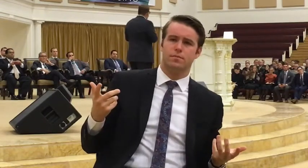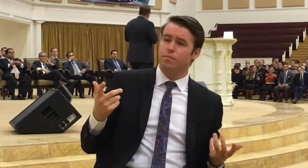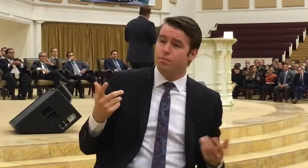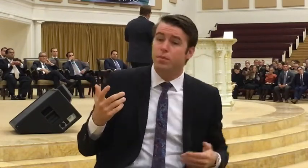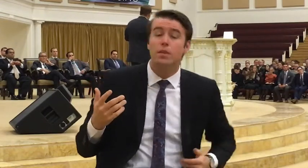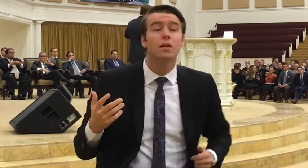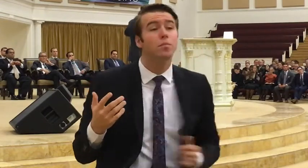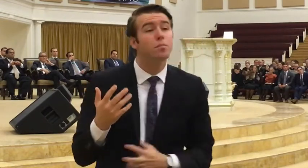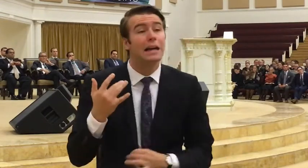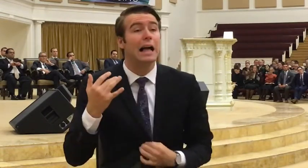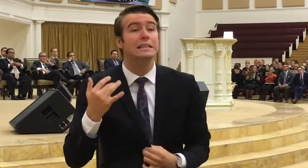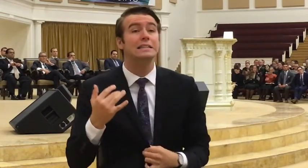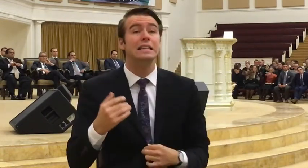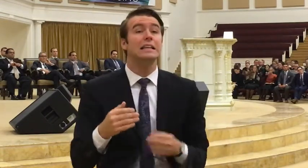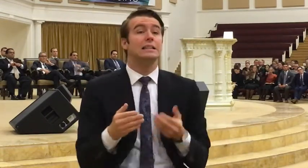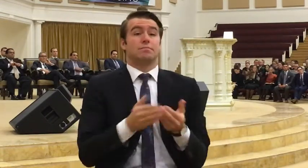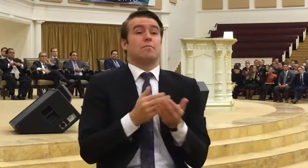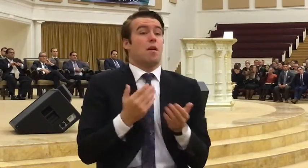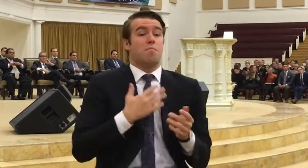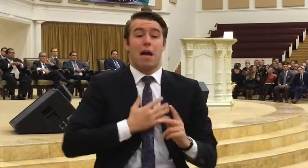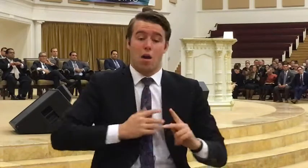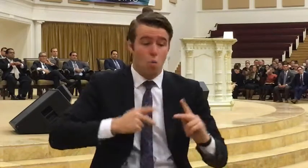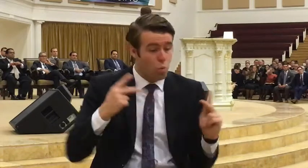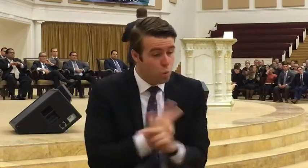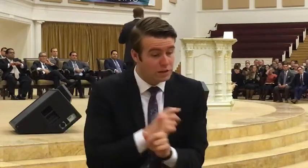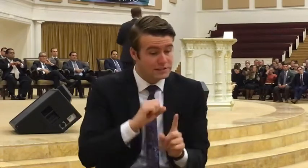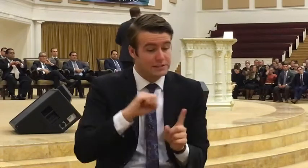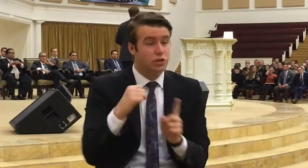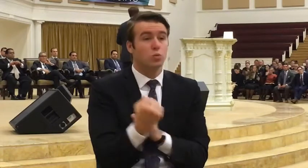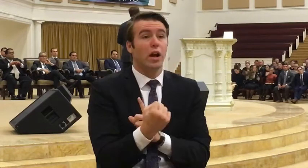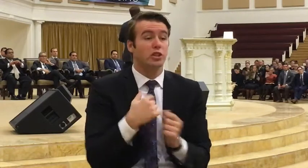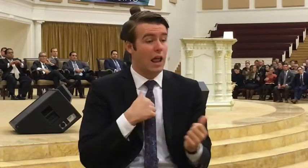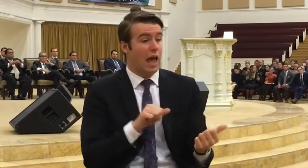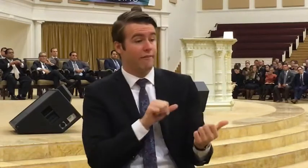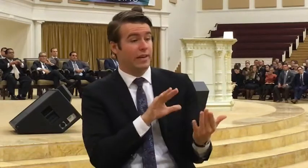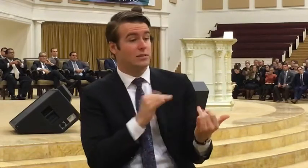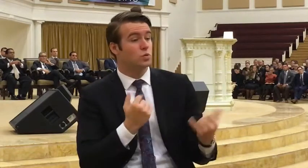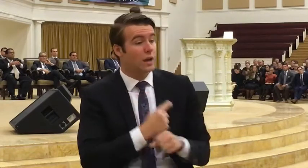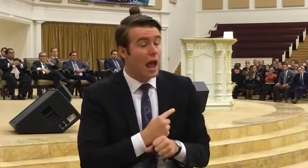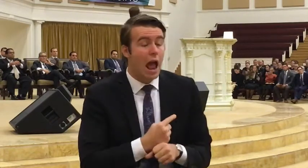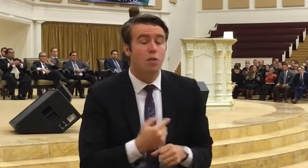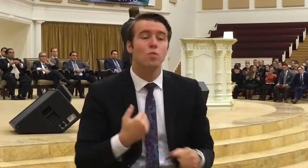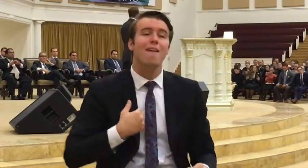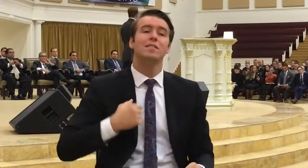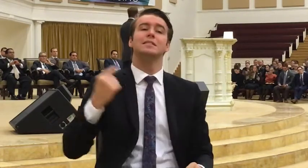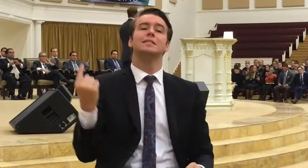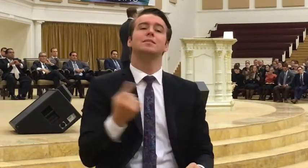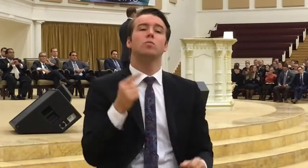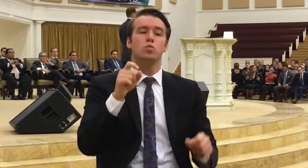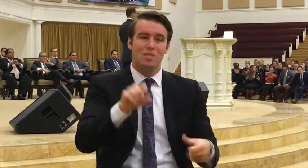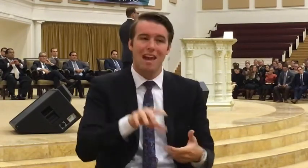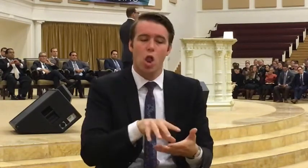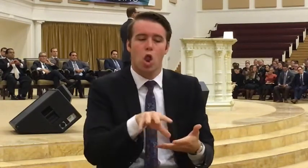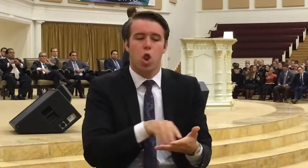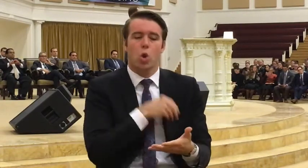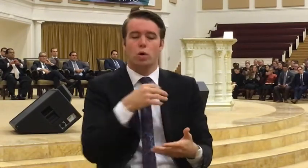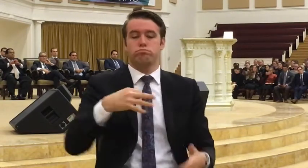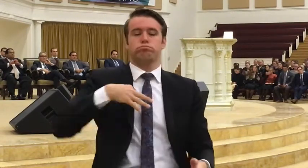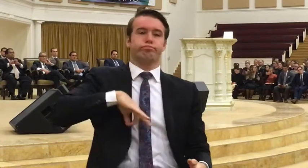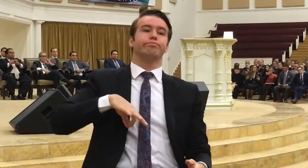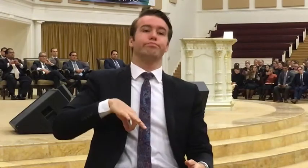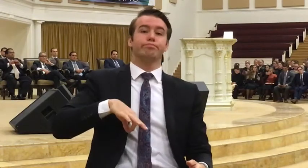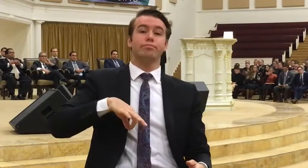Because even in my worst situation I'm facing today, there is something to be learned and gained.